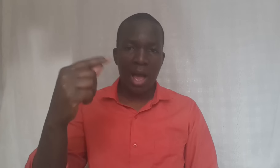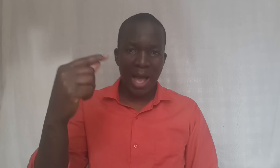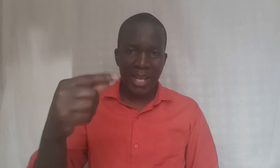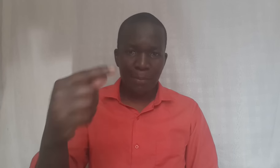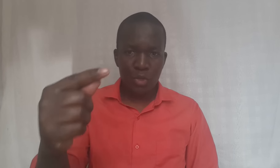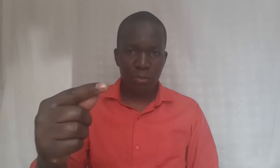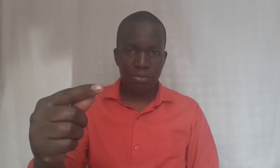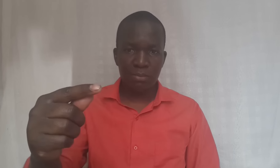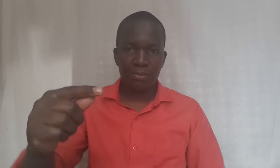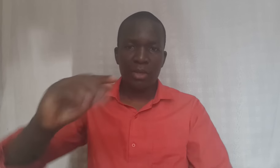A laptop,